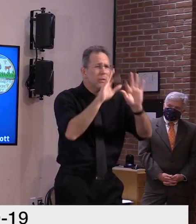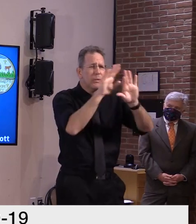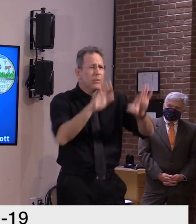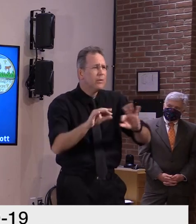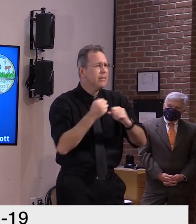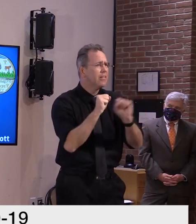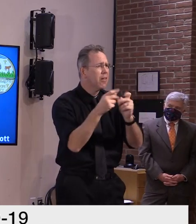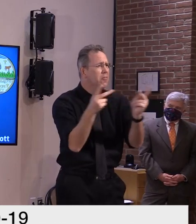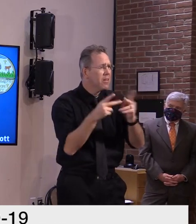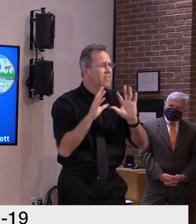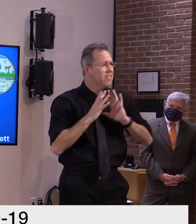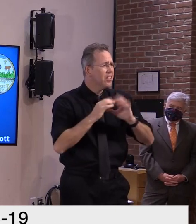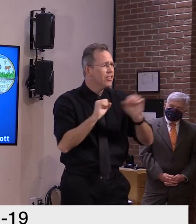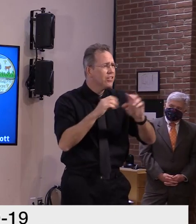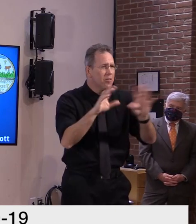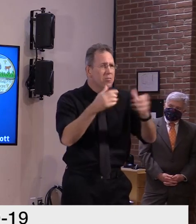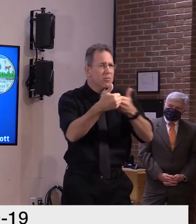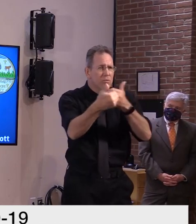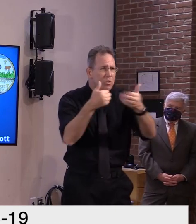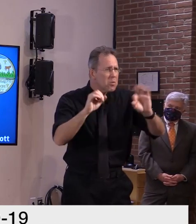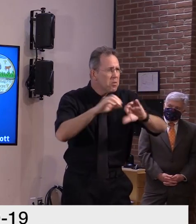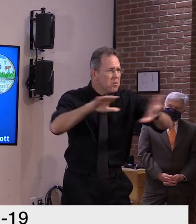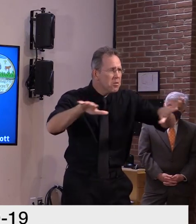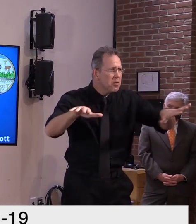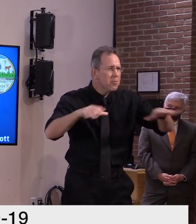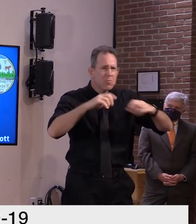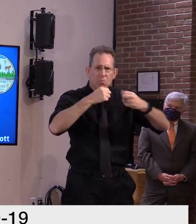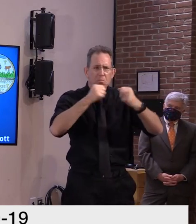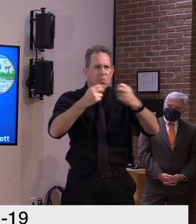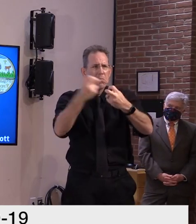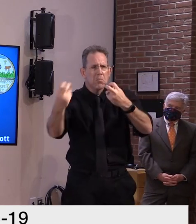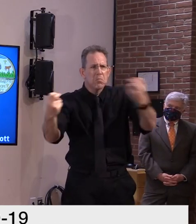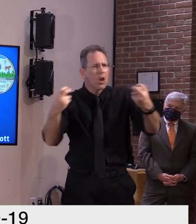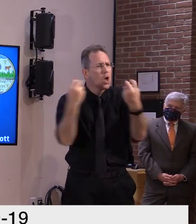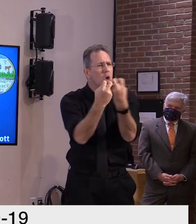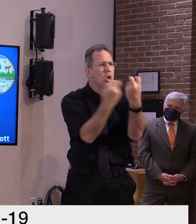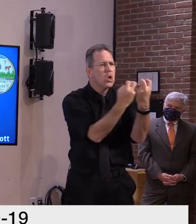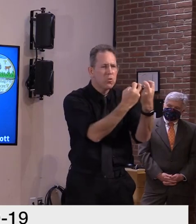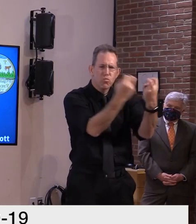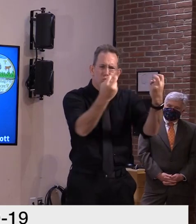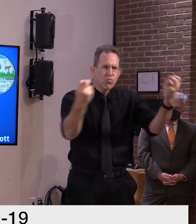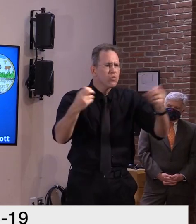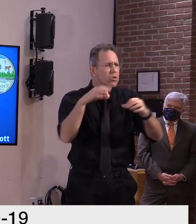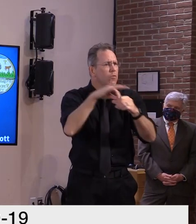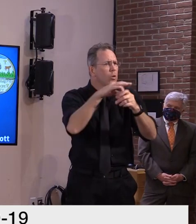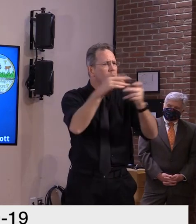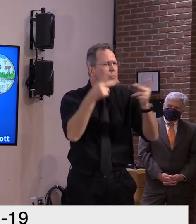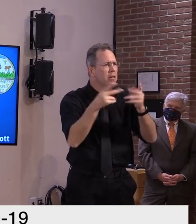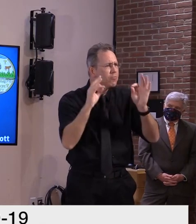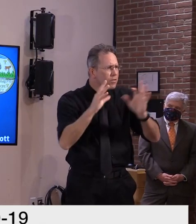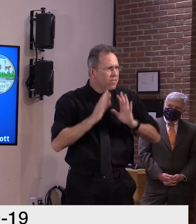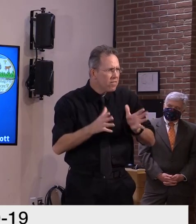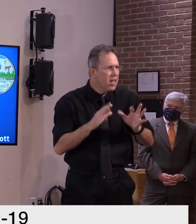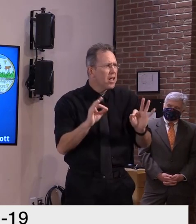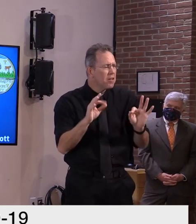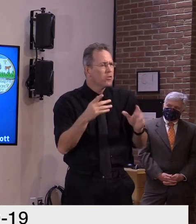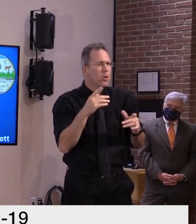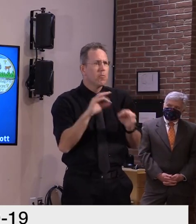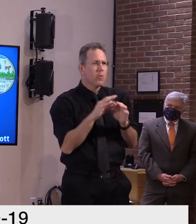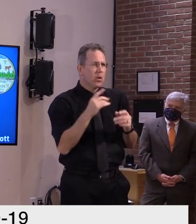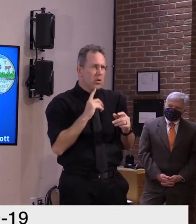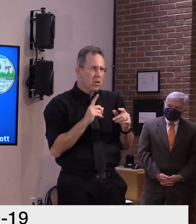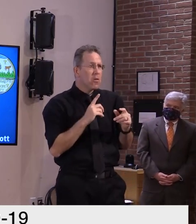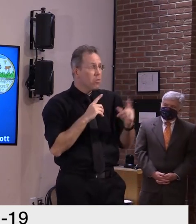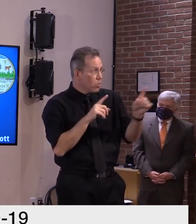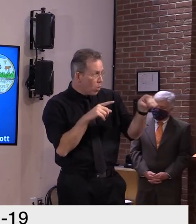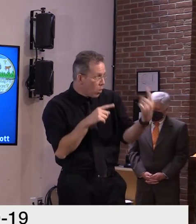people, that you can actually continue to be distanced, continue to be masked, avoid being anywhere near a bunch of people,